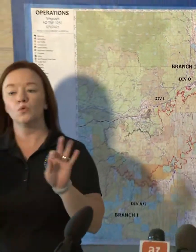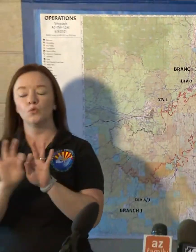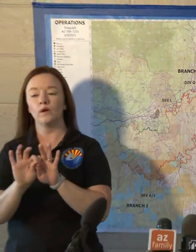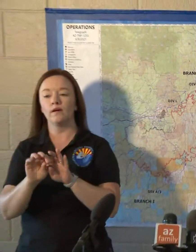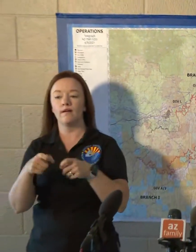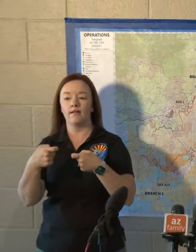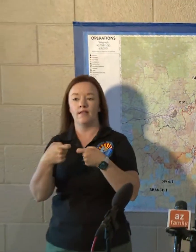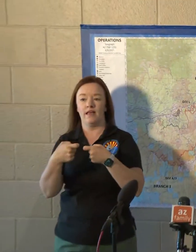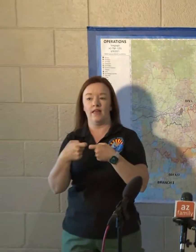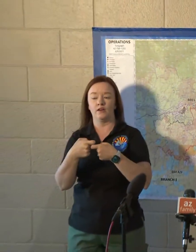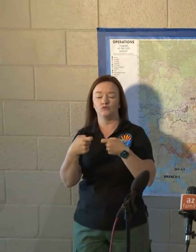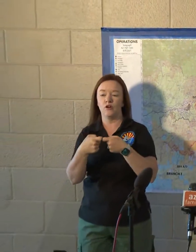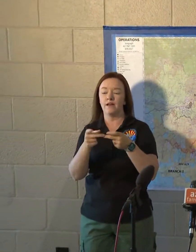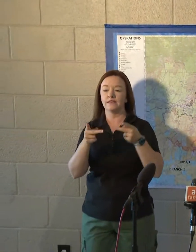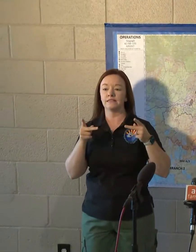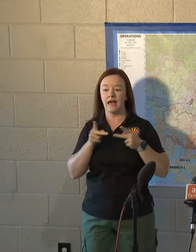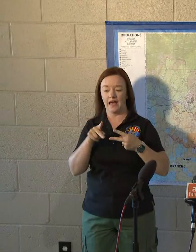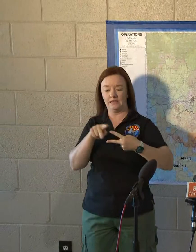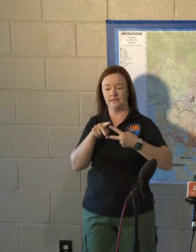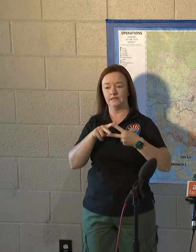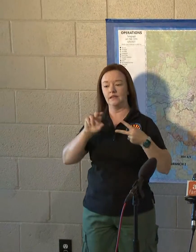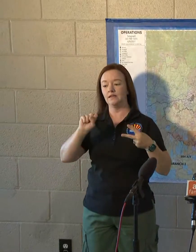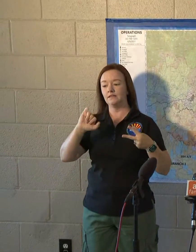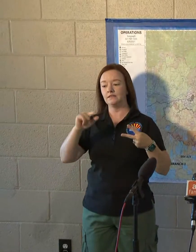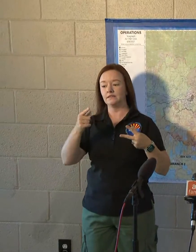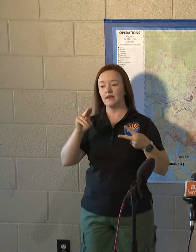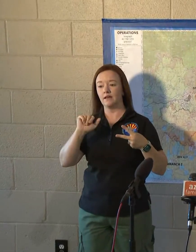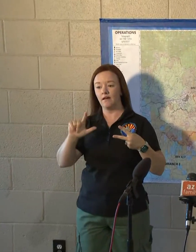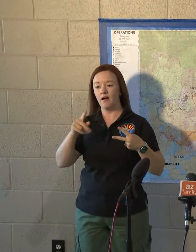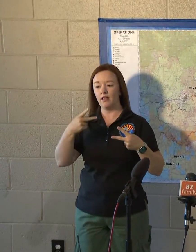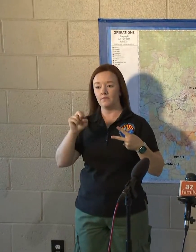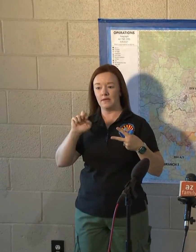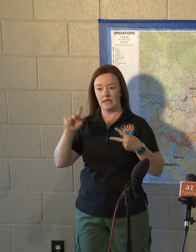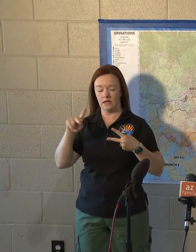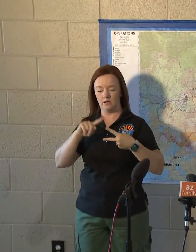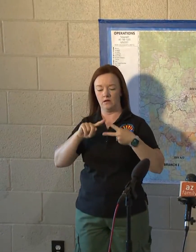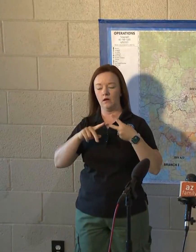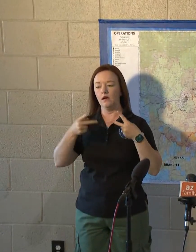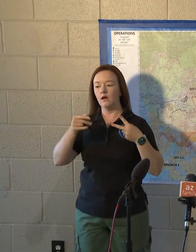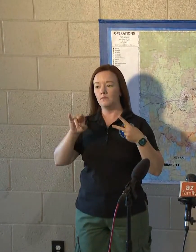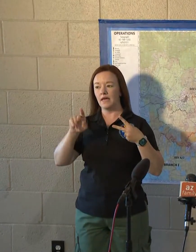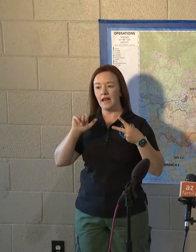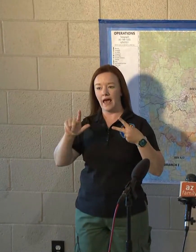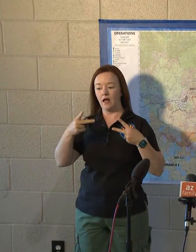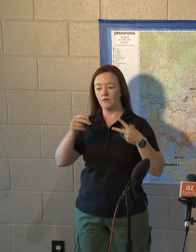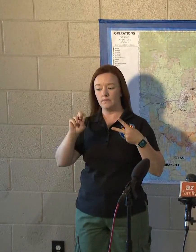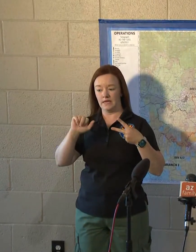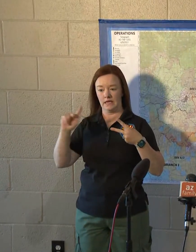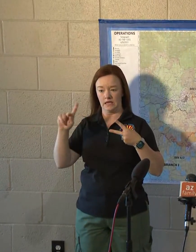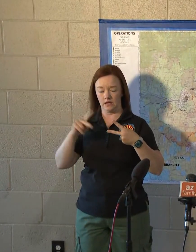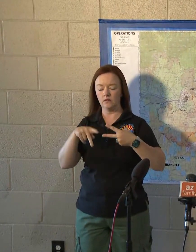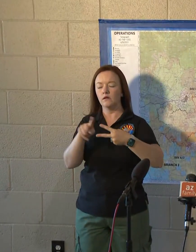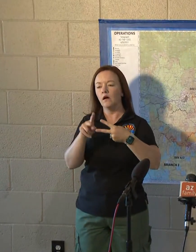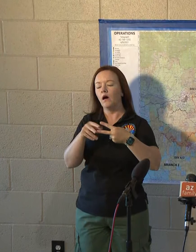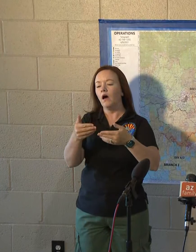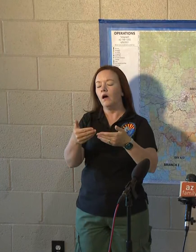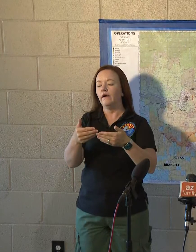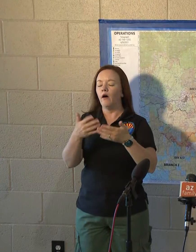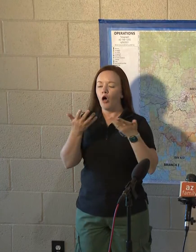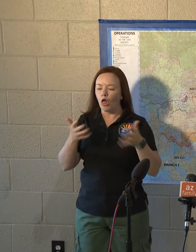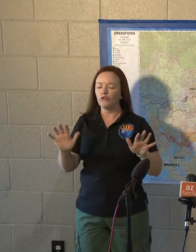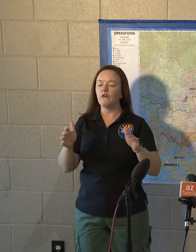electronic sites in the area, Sentinel Peak and Pinal Peak. Both of those have been pre-treated or are currently within the fire